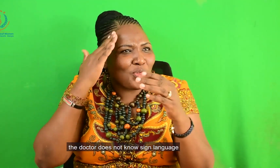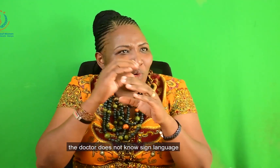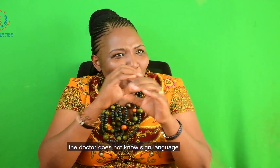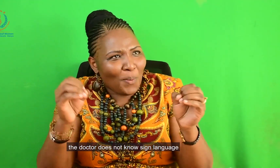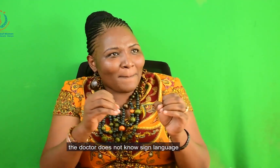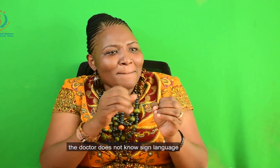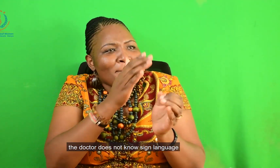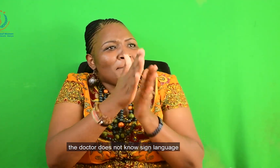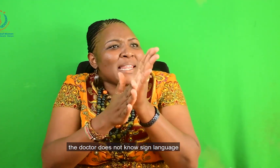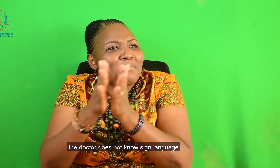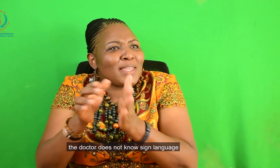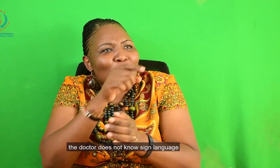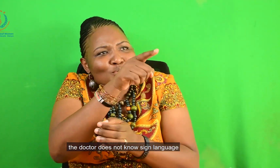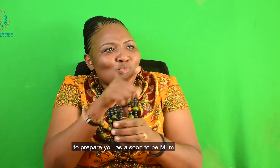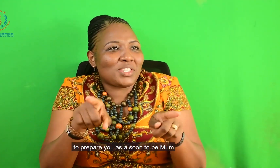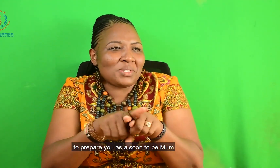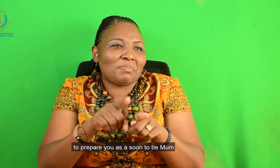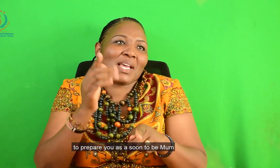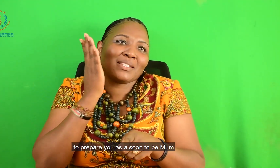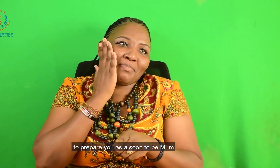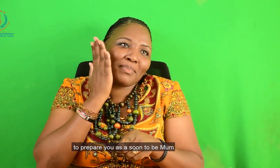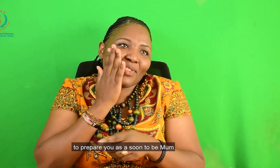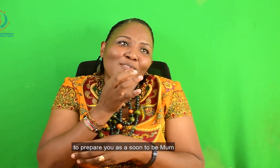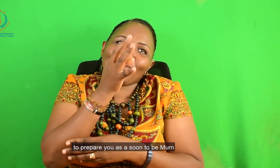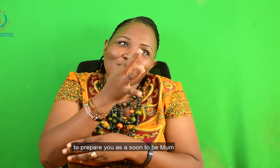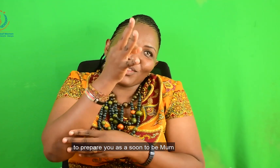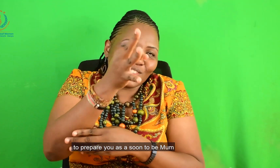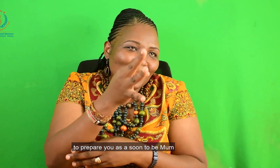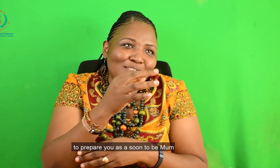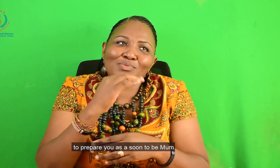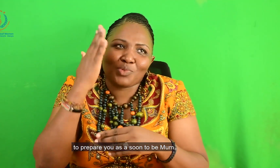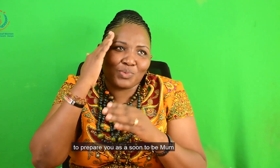doctor does not know sign language to prepare you as a soon-to-be mom.